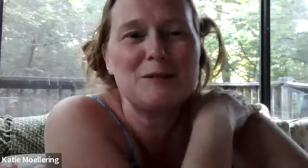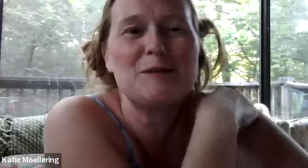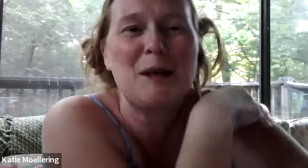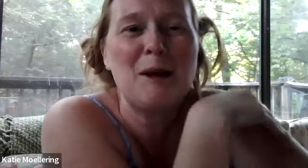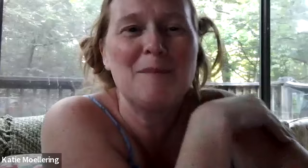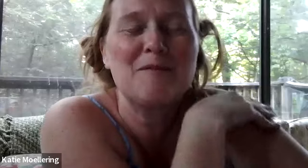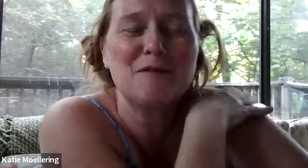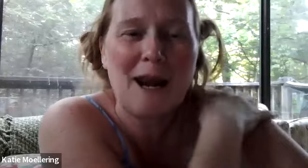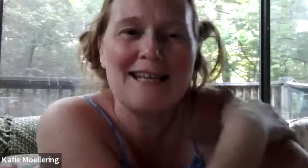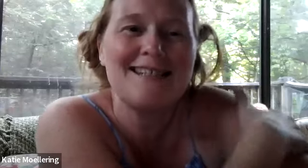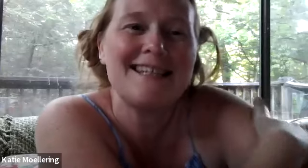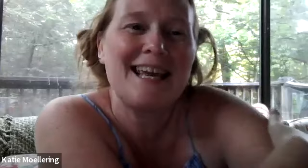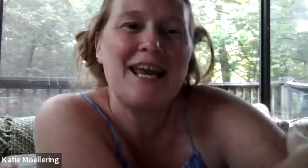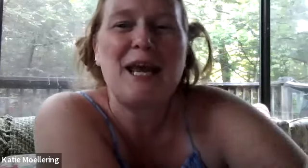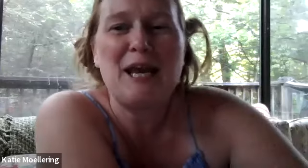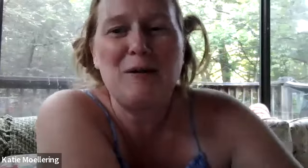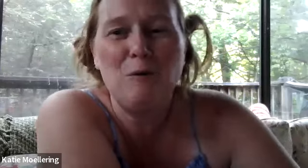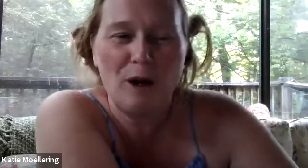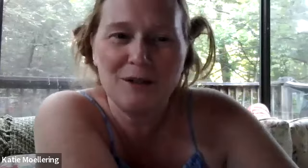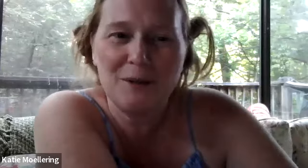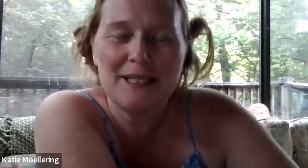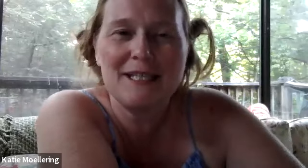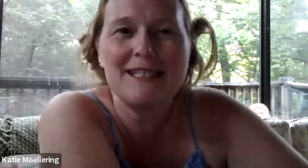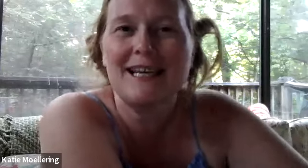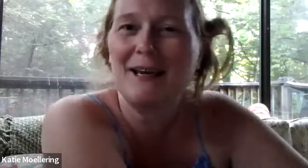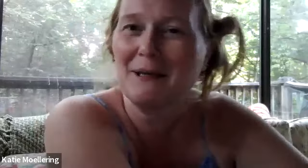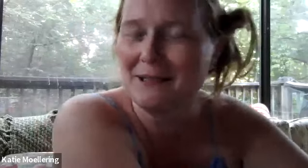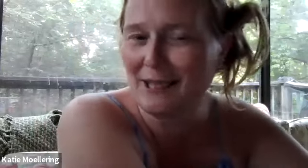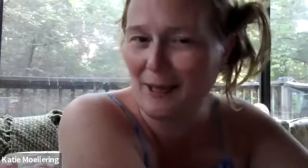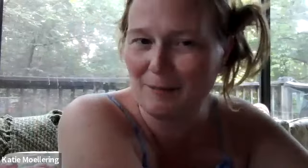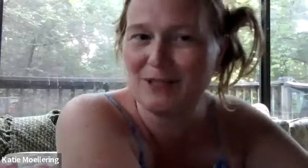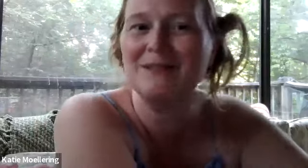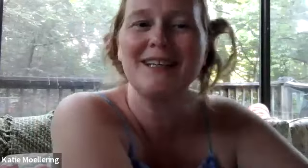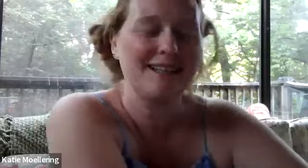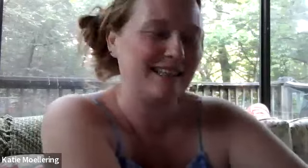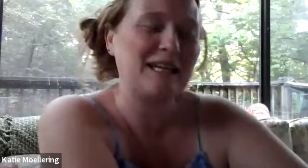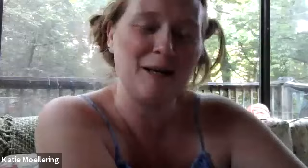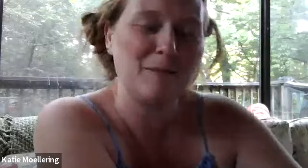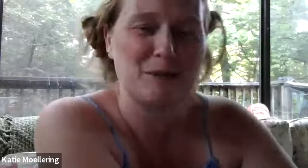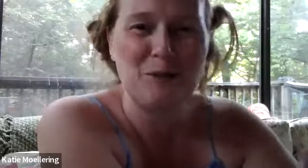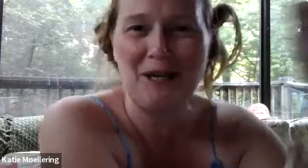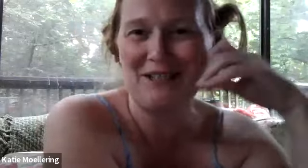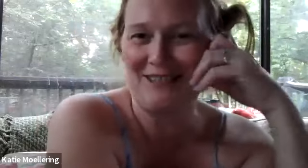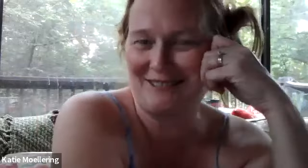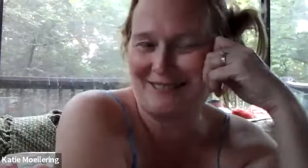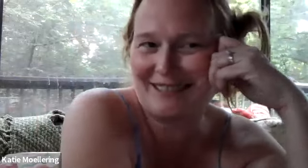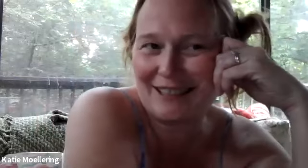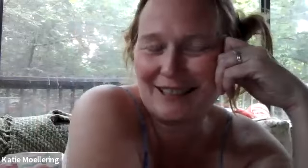do some phrase and word quizzes. I can attempt a numbers quiz,